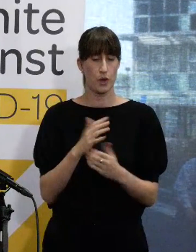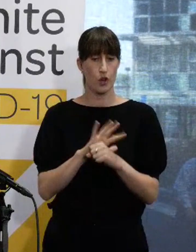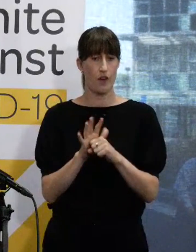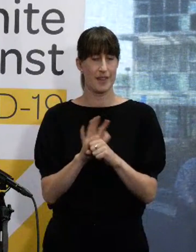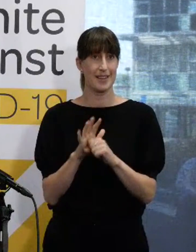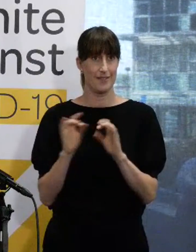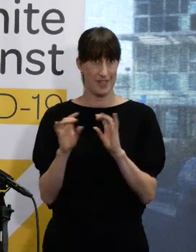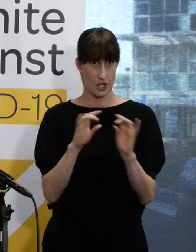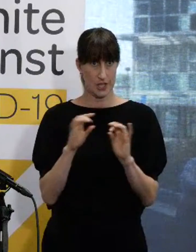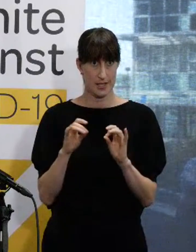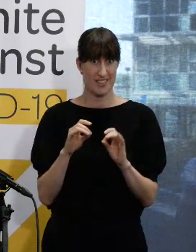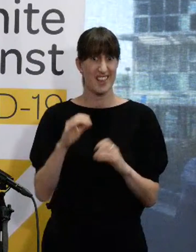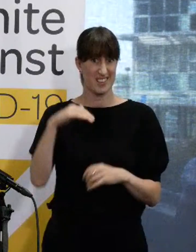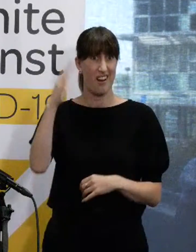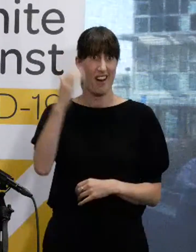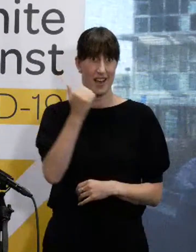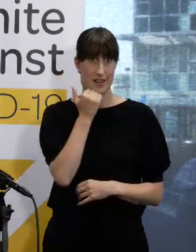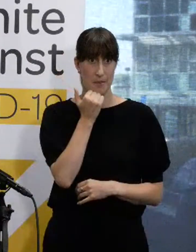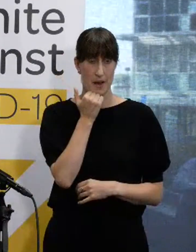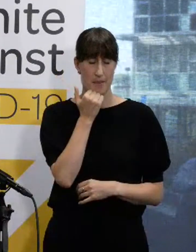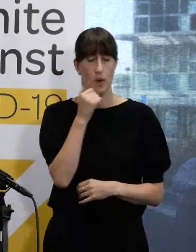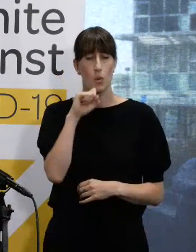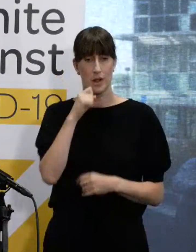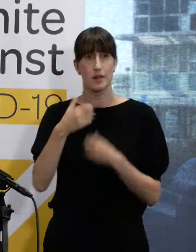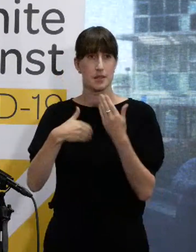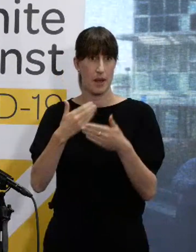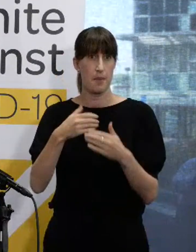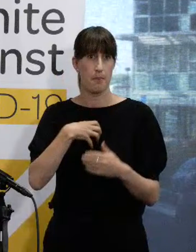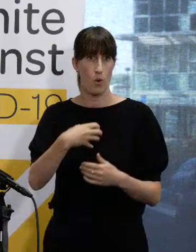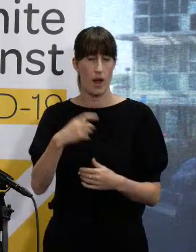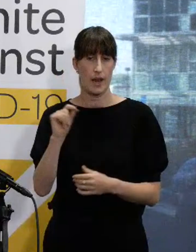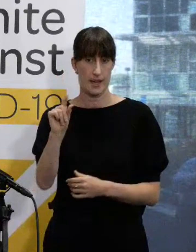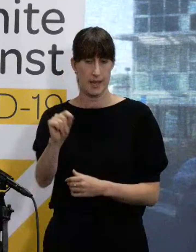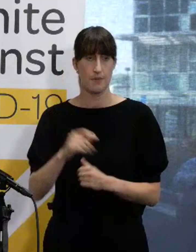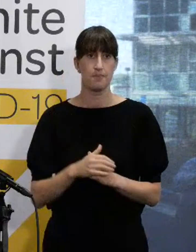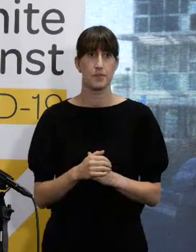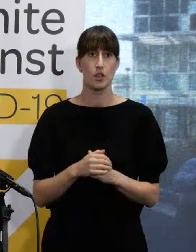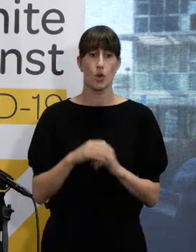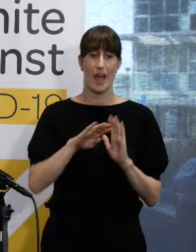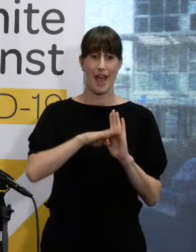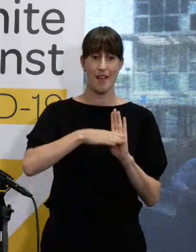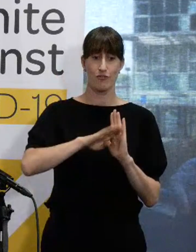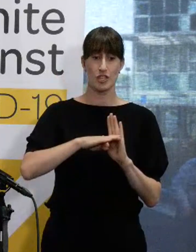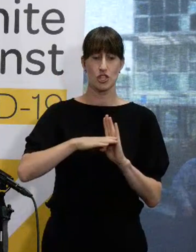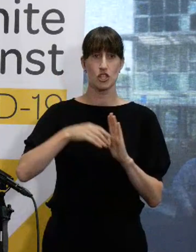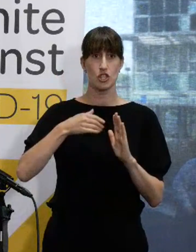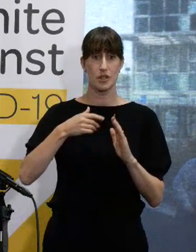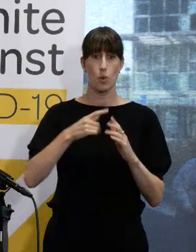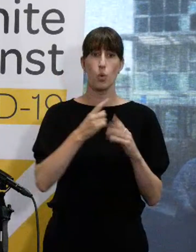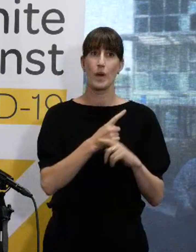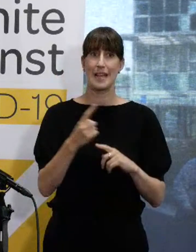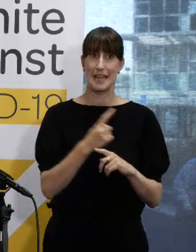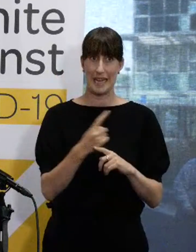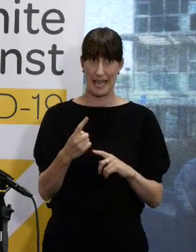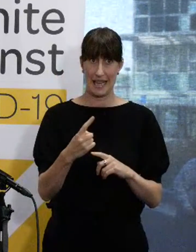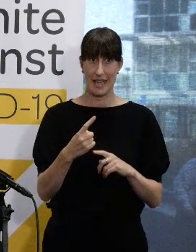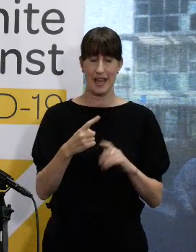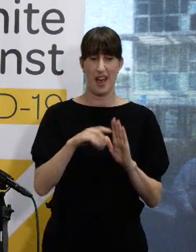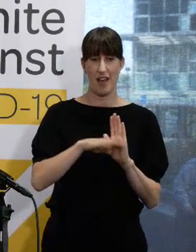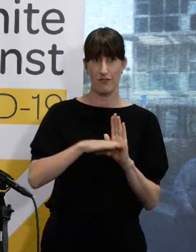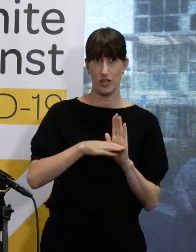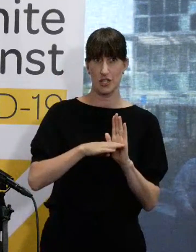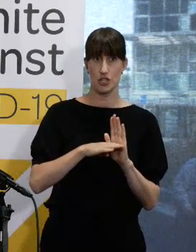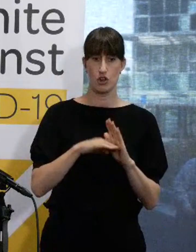shortly. So our rolling 7-day average of new cases at the border is now 7. That's up over the last few days